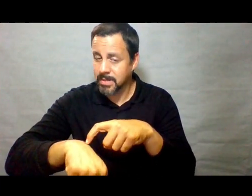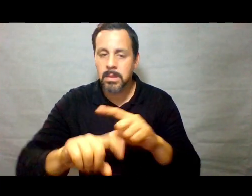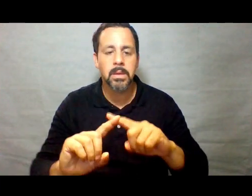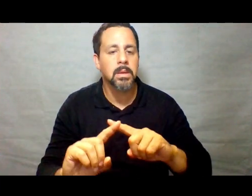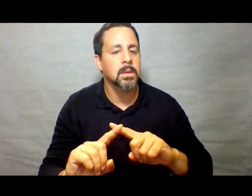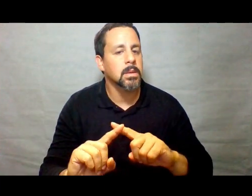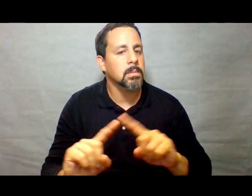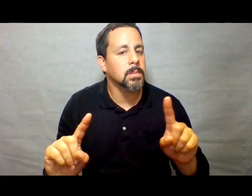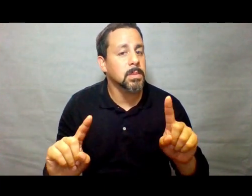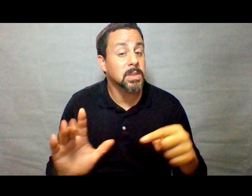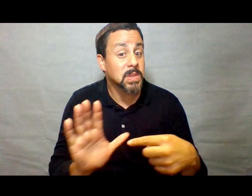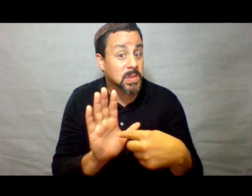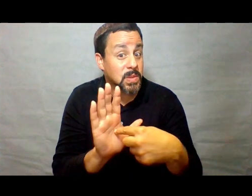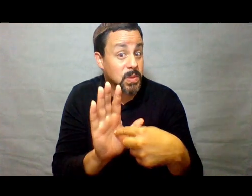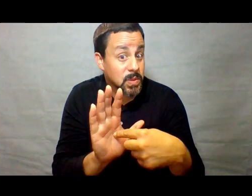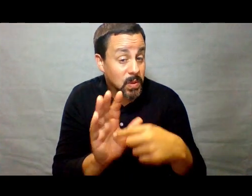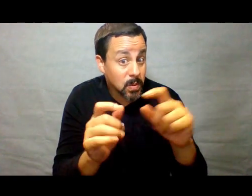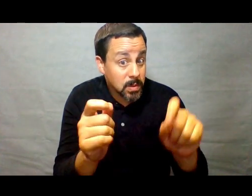specific time.